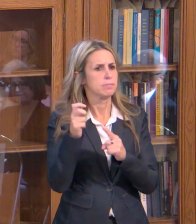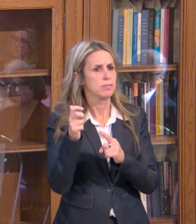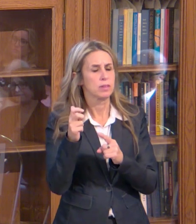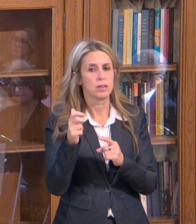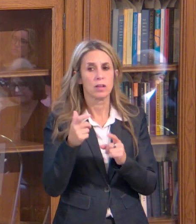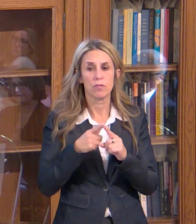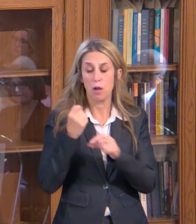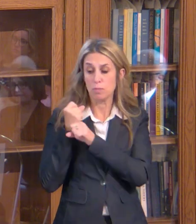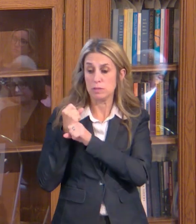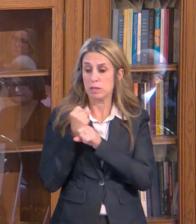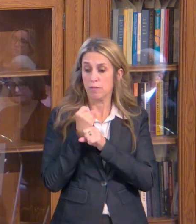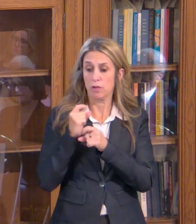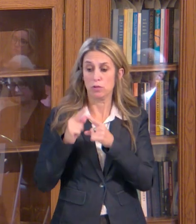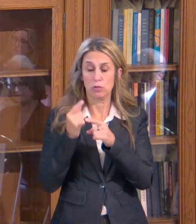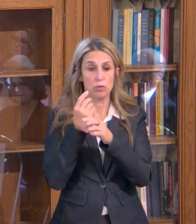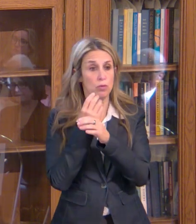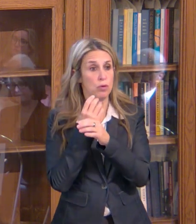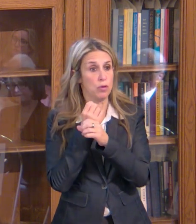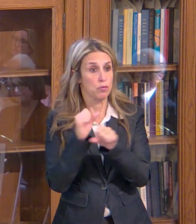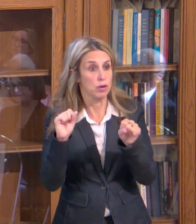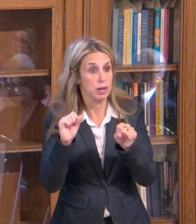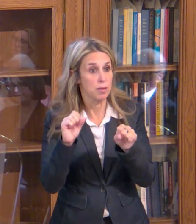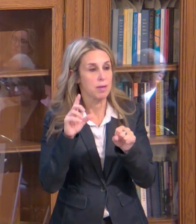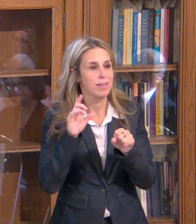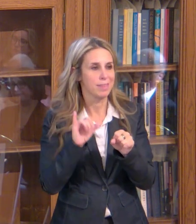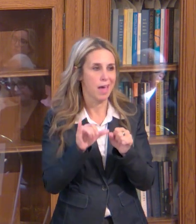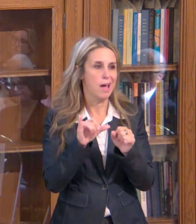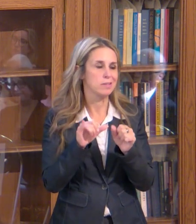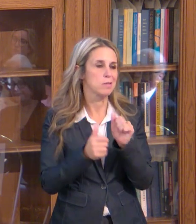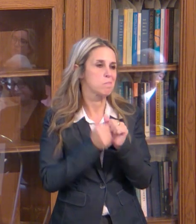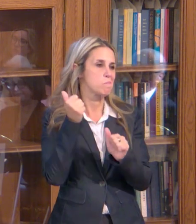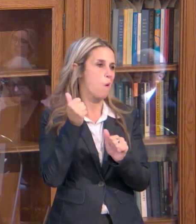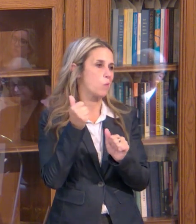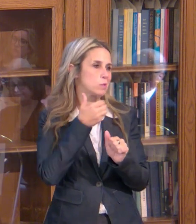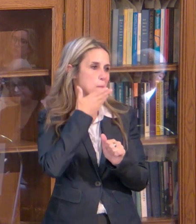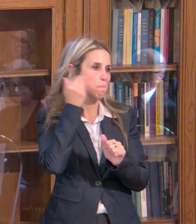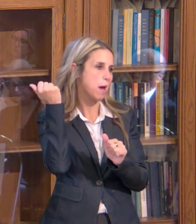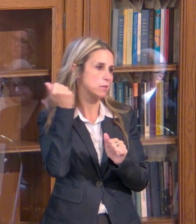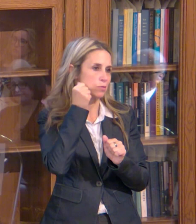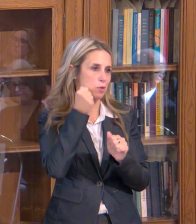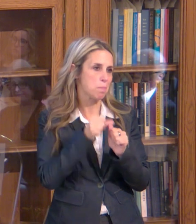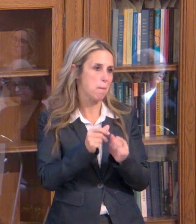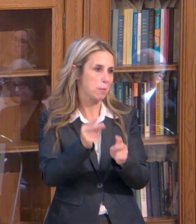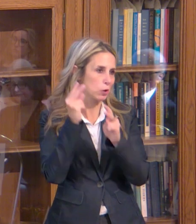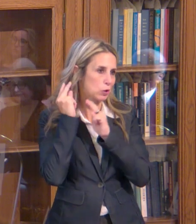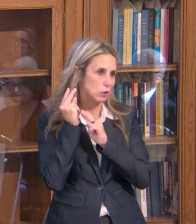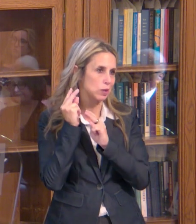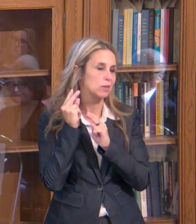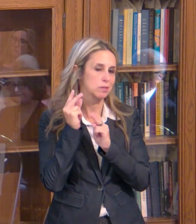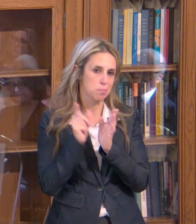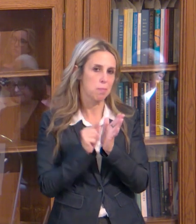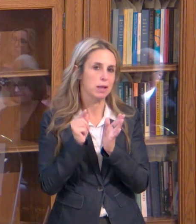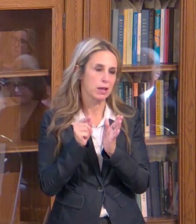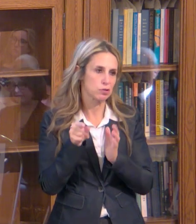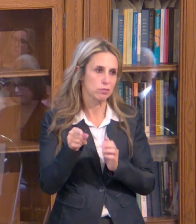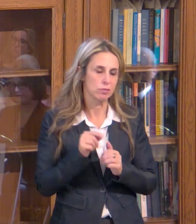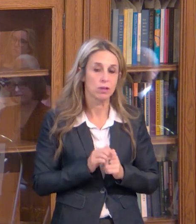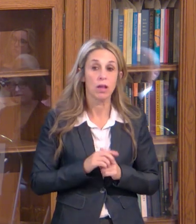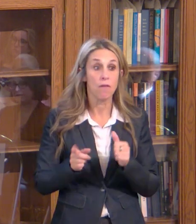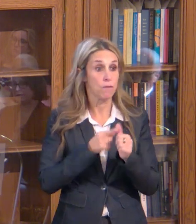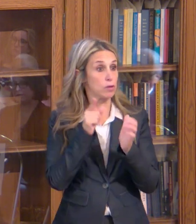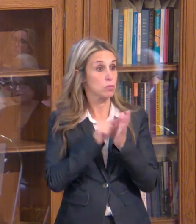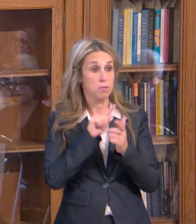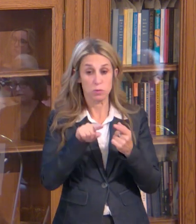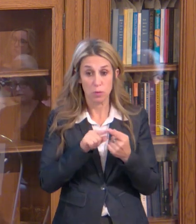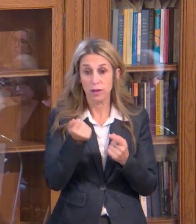Remains the publication for which he is most and best remembered the book was first published